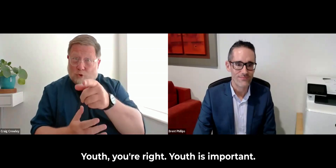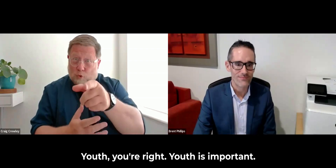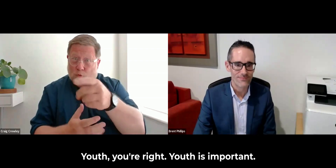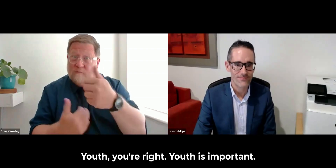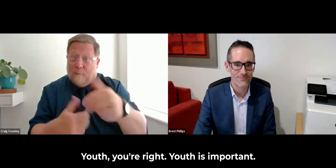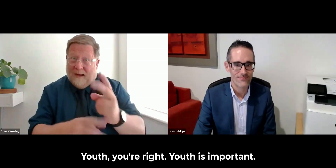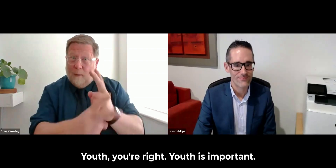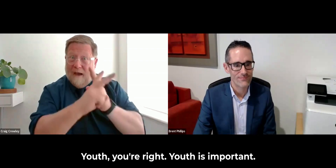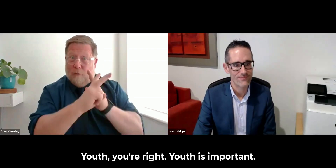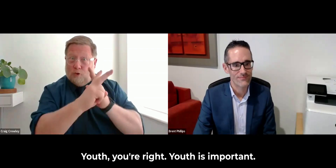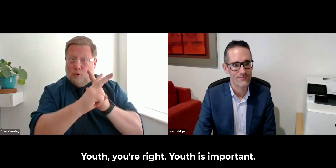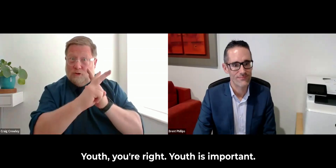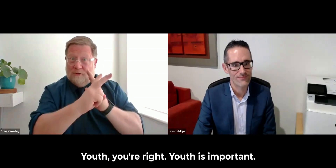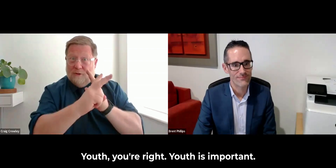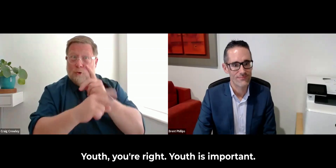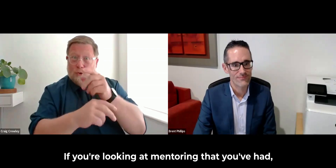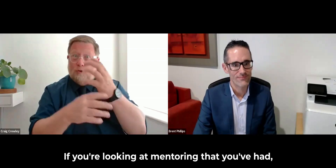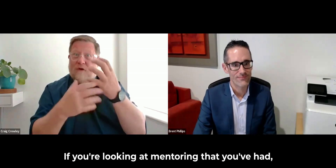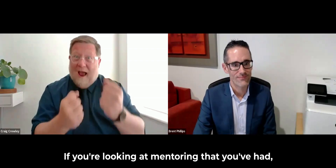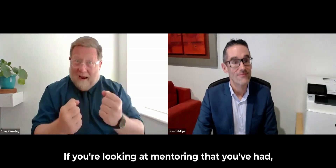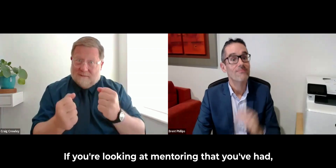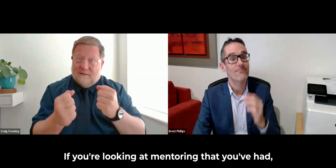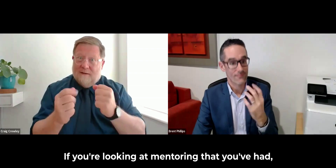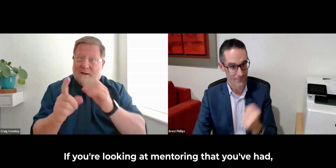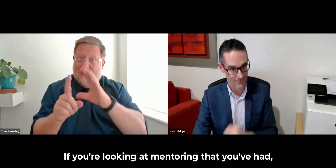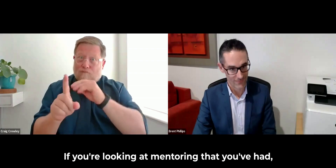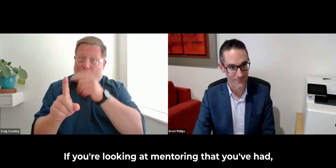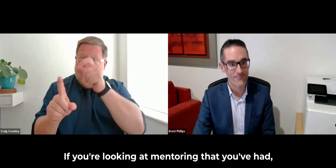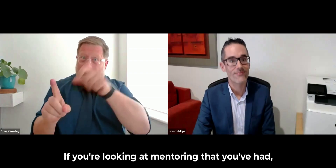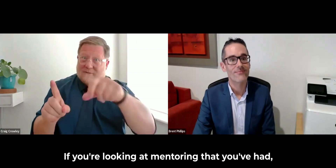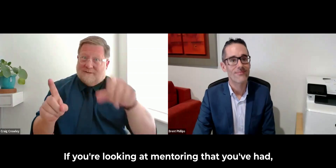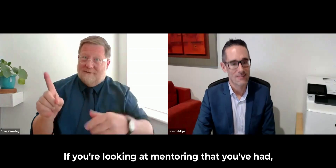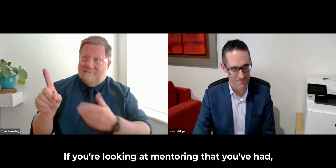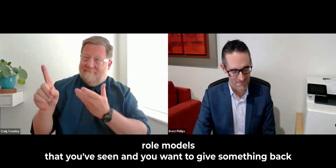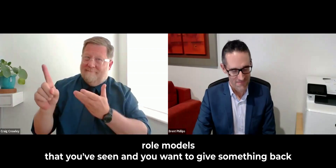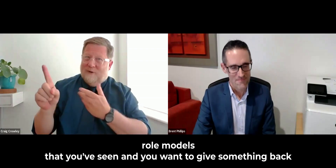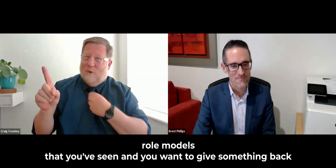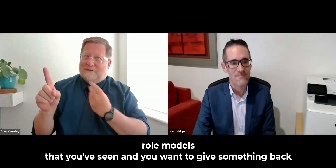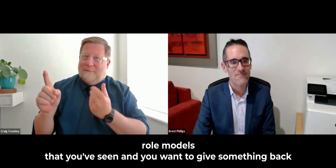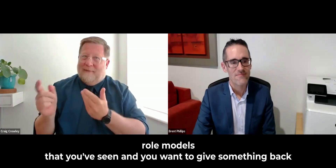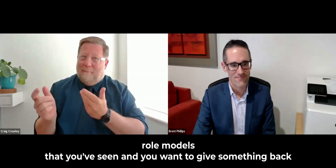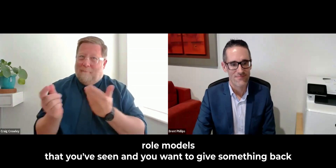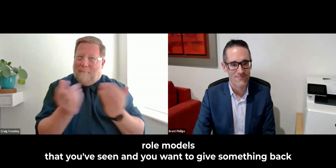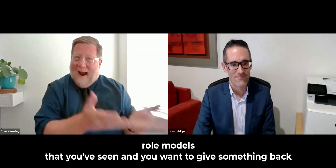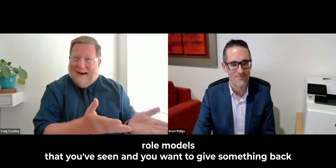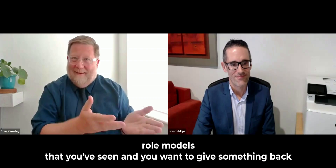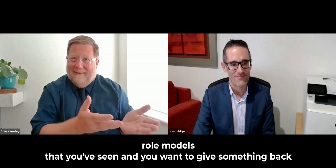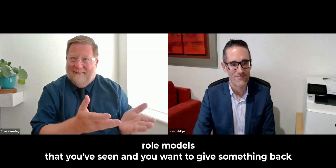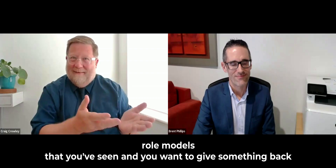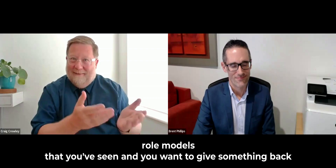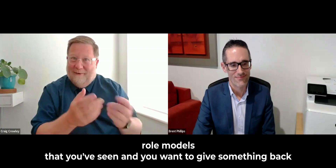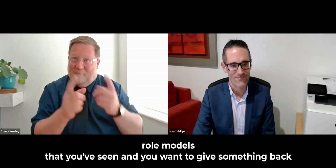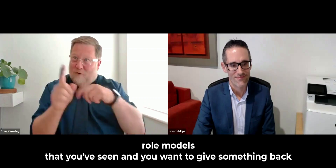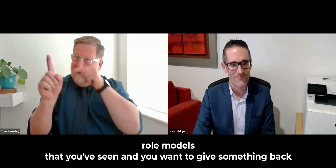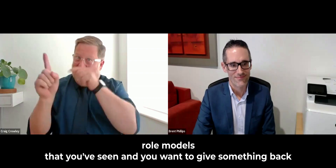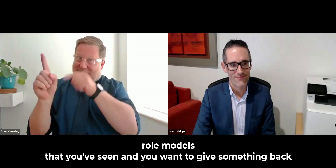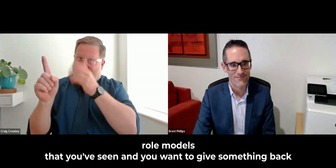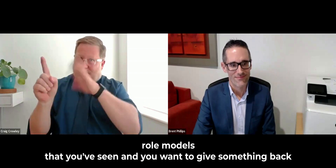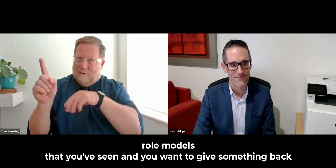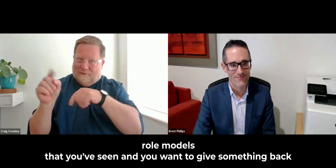Ruth, you're right, youth is an important. If you're looking at mentoring that you've had, role models that you've seen, and you want to give something